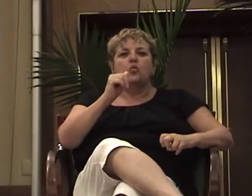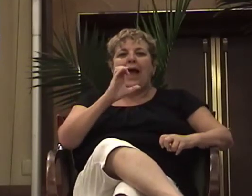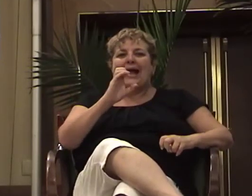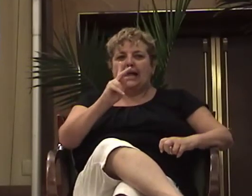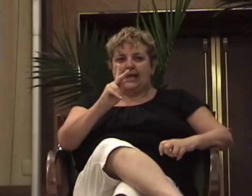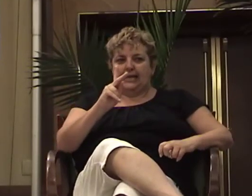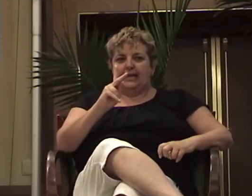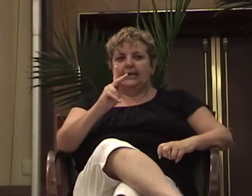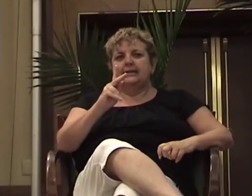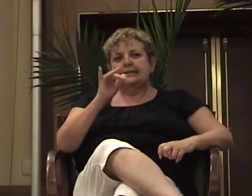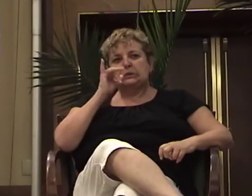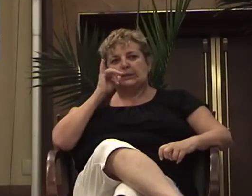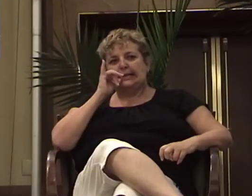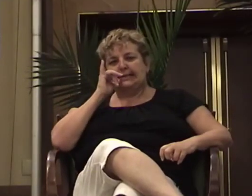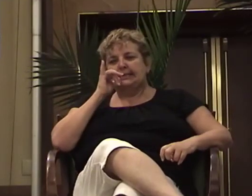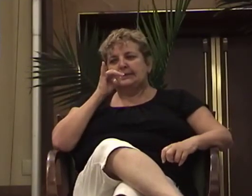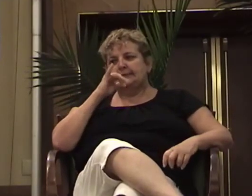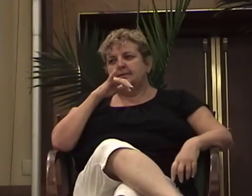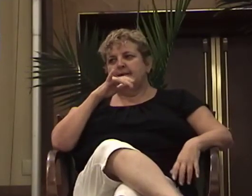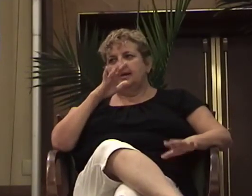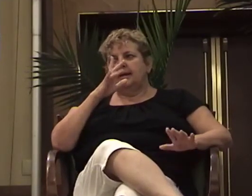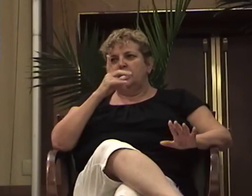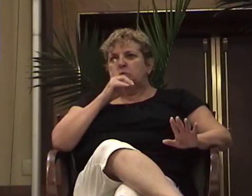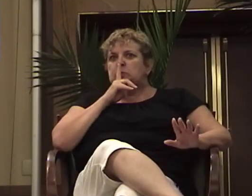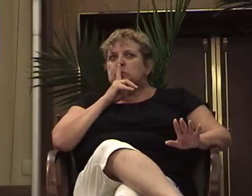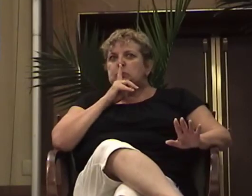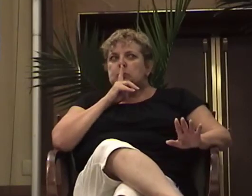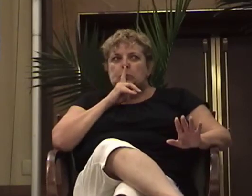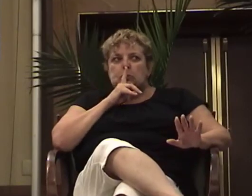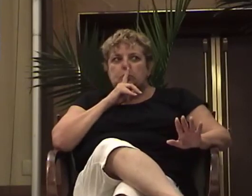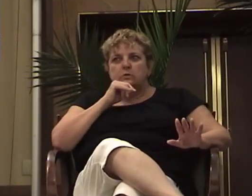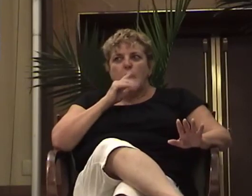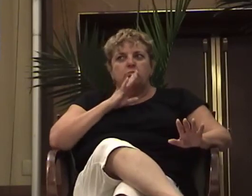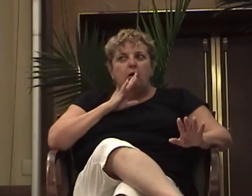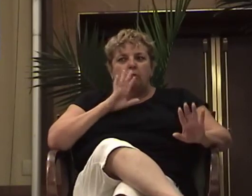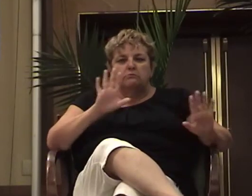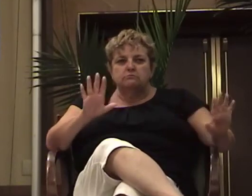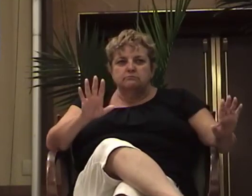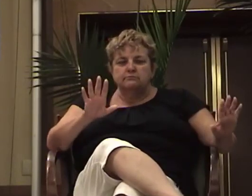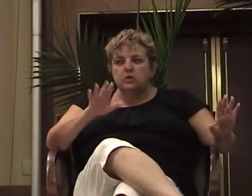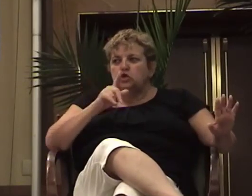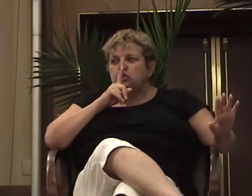No, don't come in. Shh. Don't talk. Don't